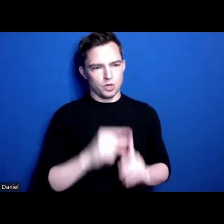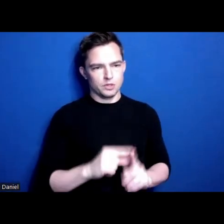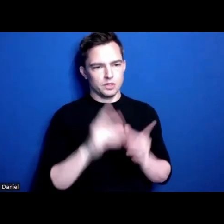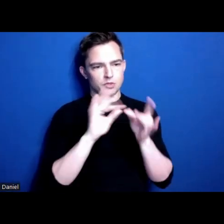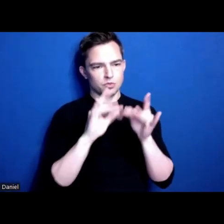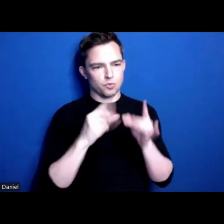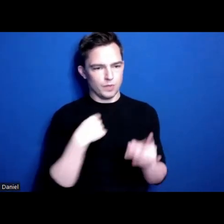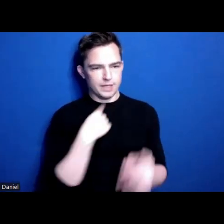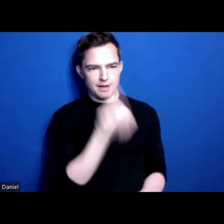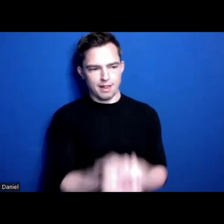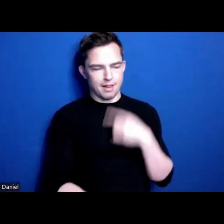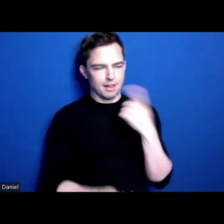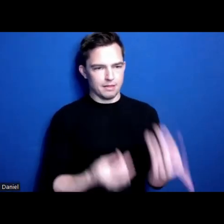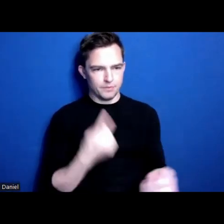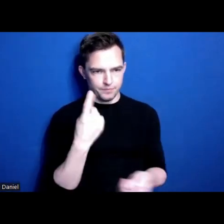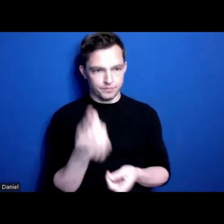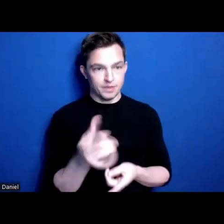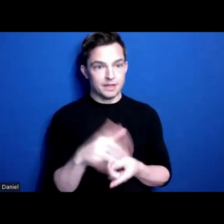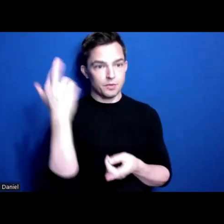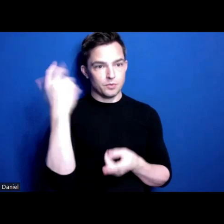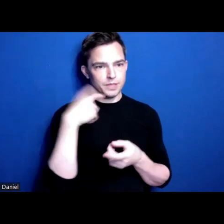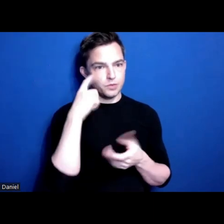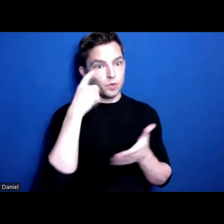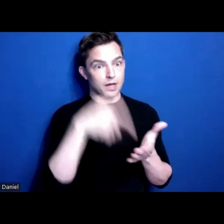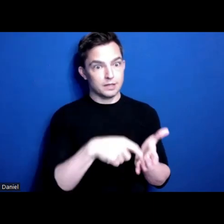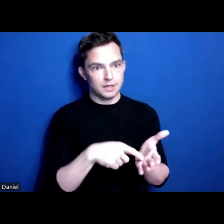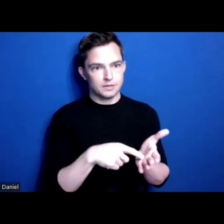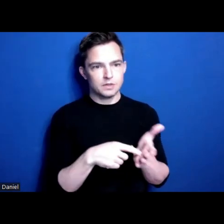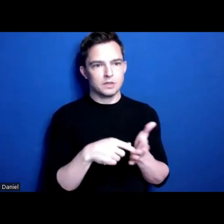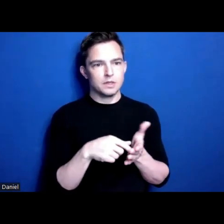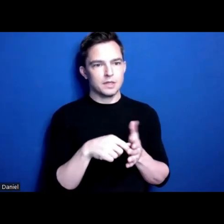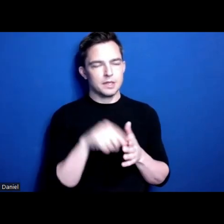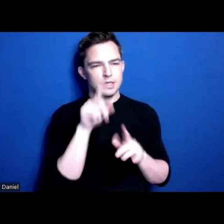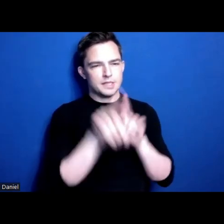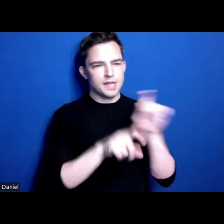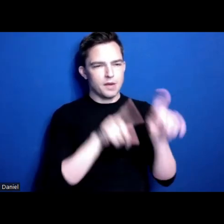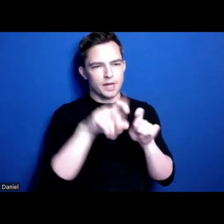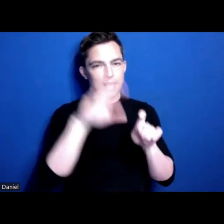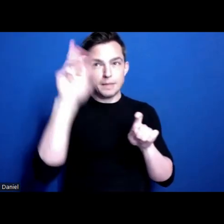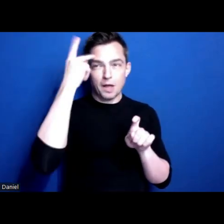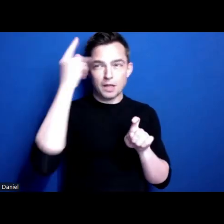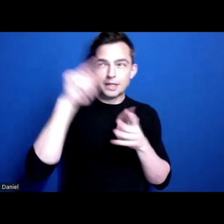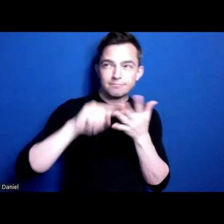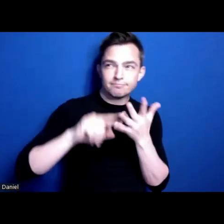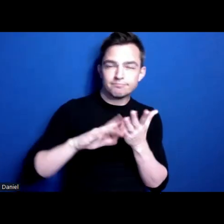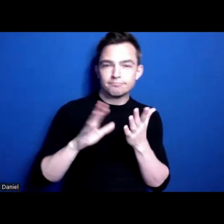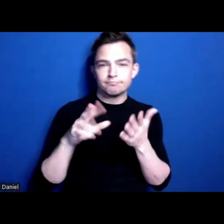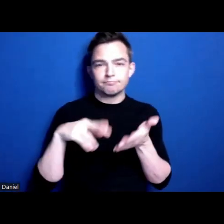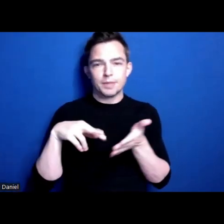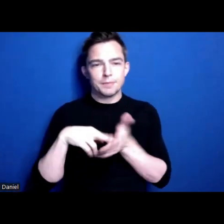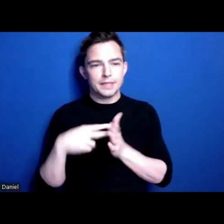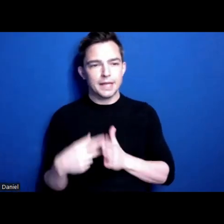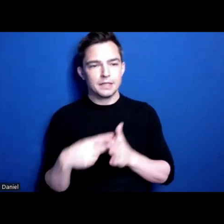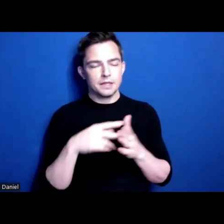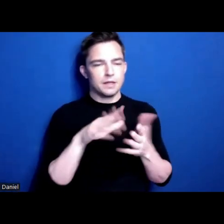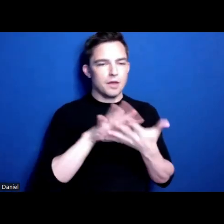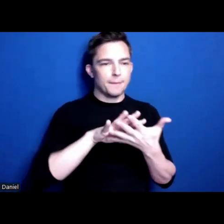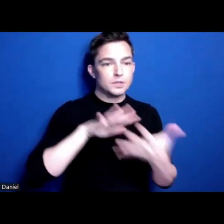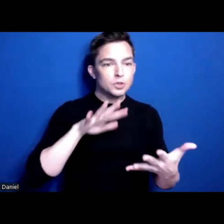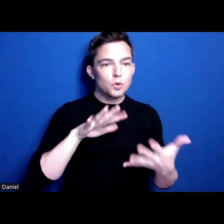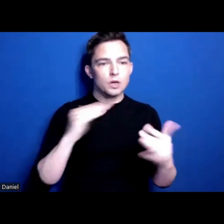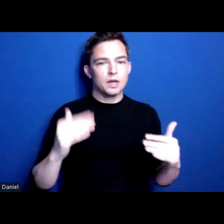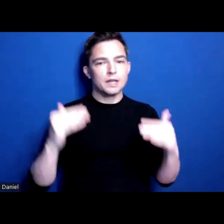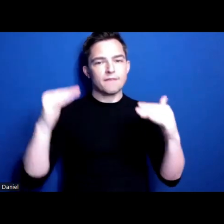tell. This is why we need to recognize and interrogate the politics they implicate, obscure, and advance.